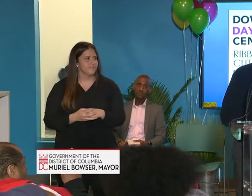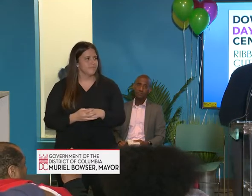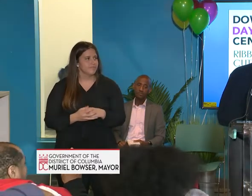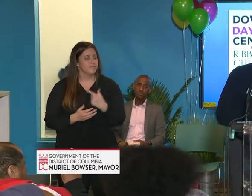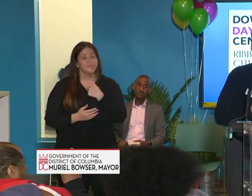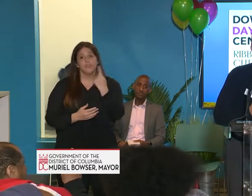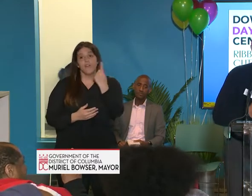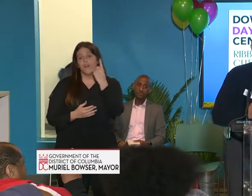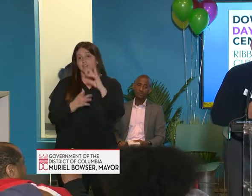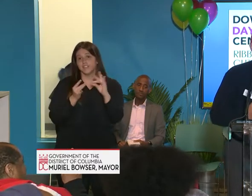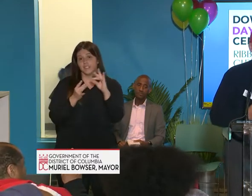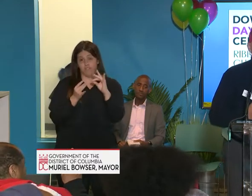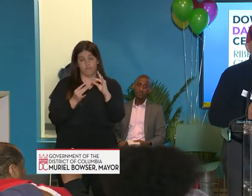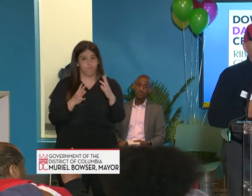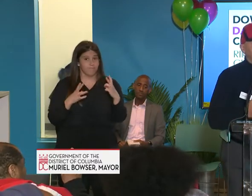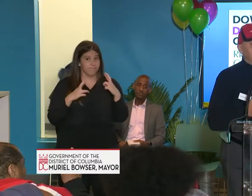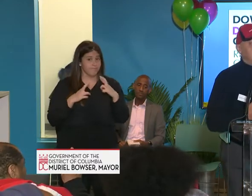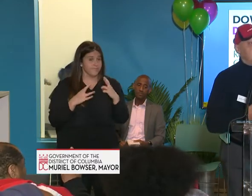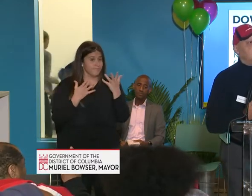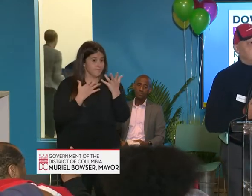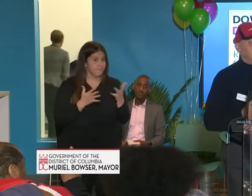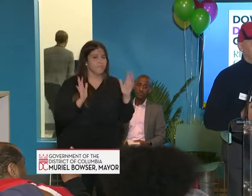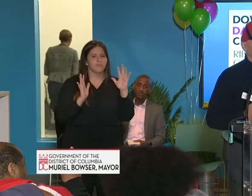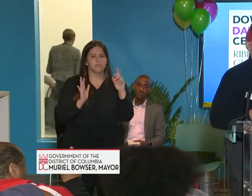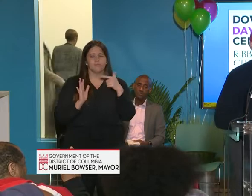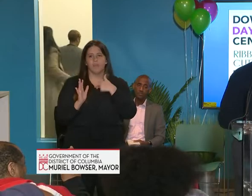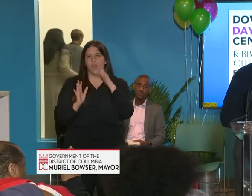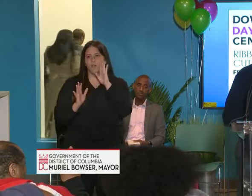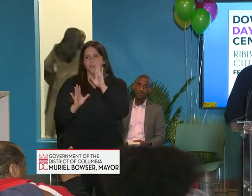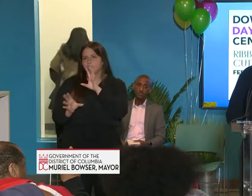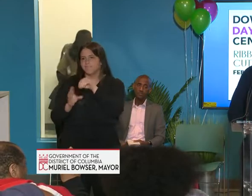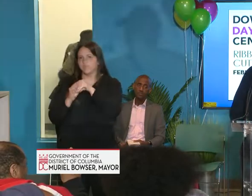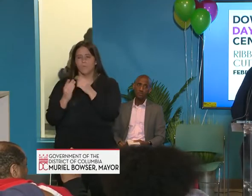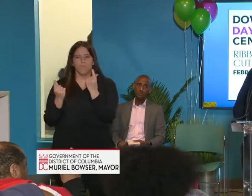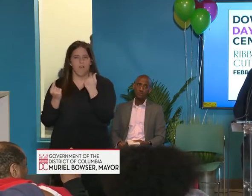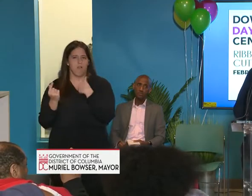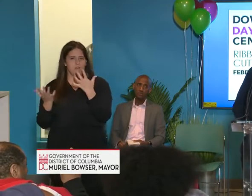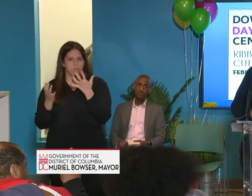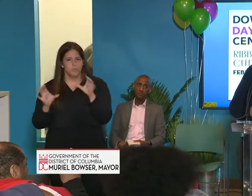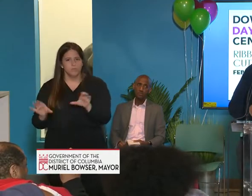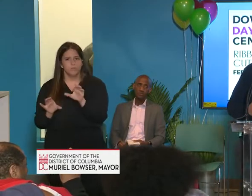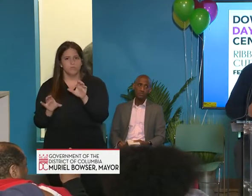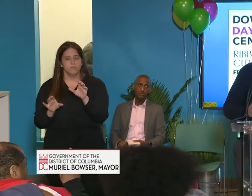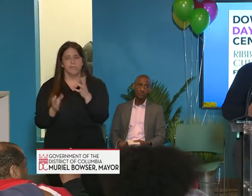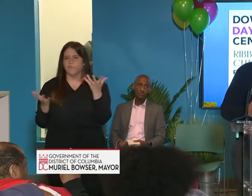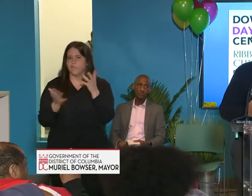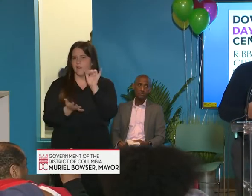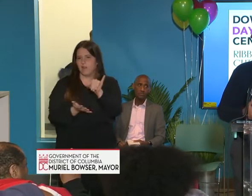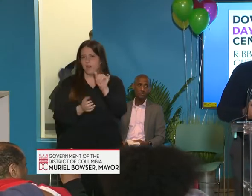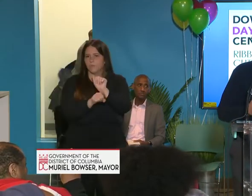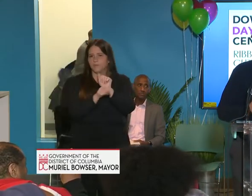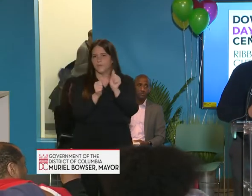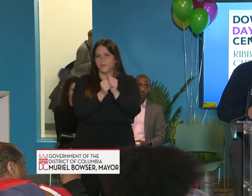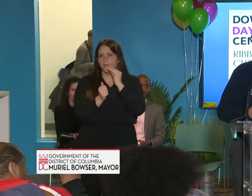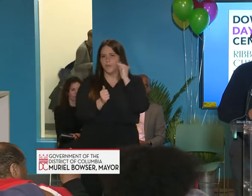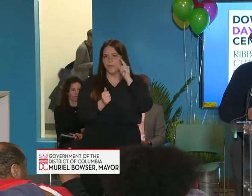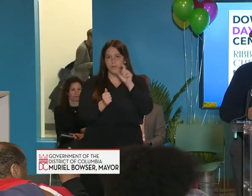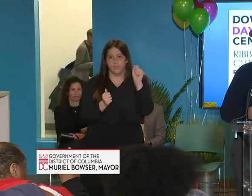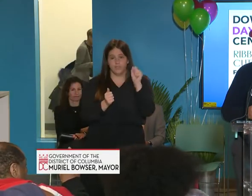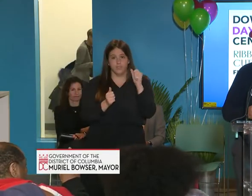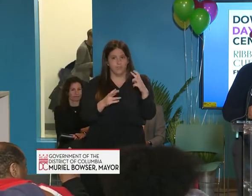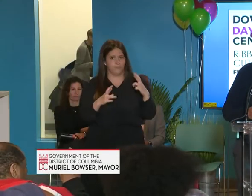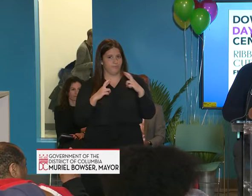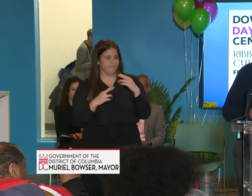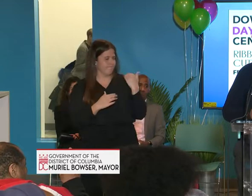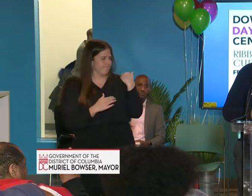said that when I retired, that I was going to do what I wanted to do. And that was work with the homeless. I retired